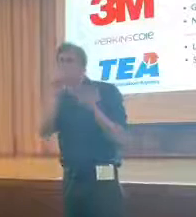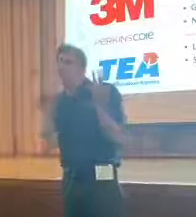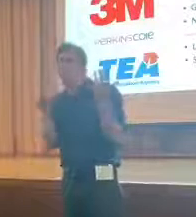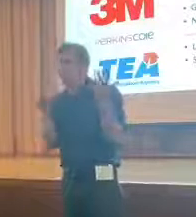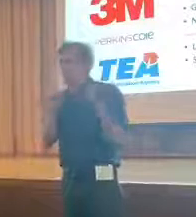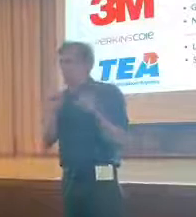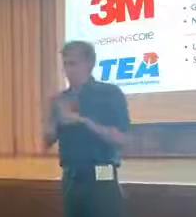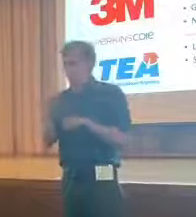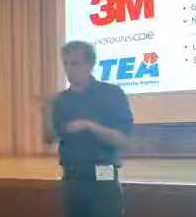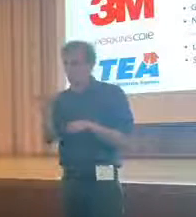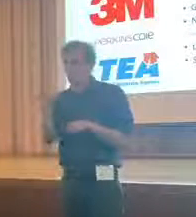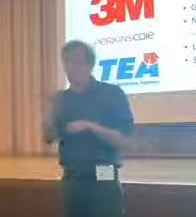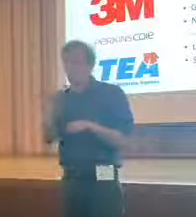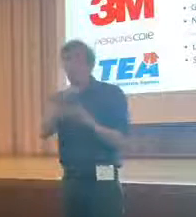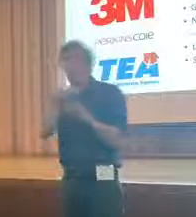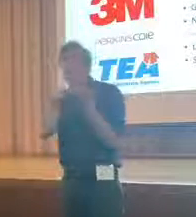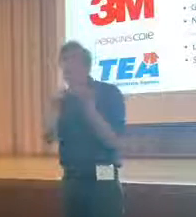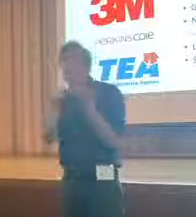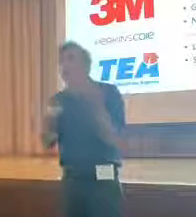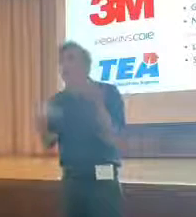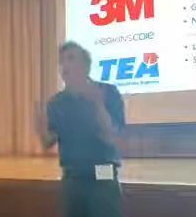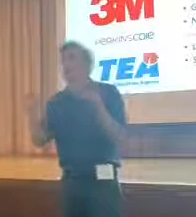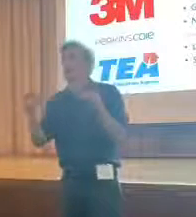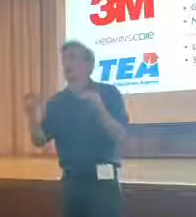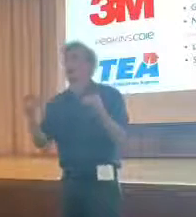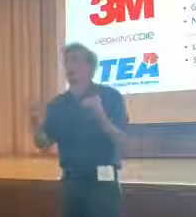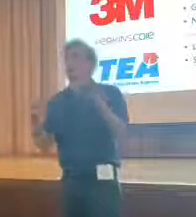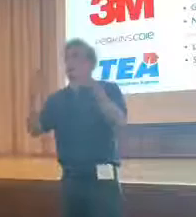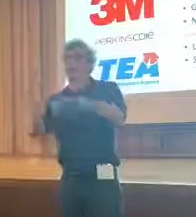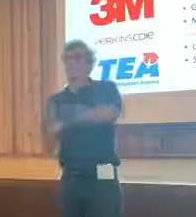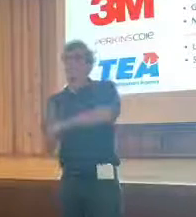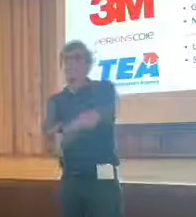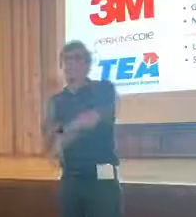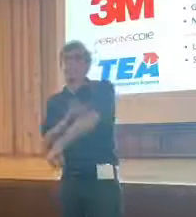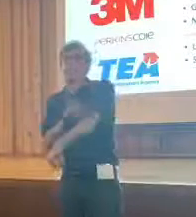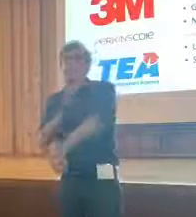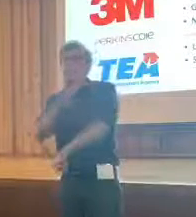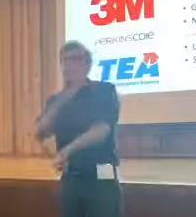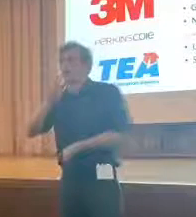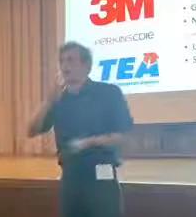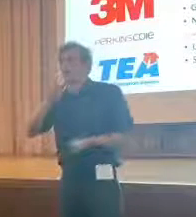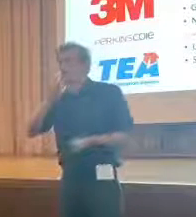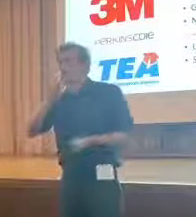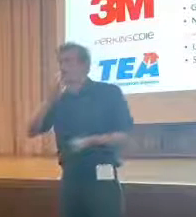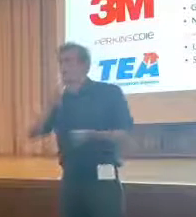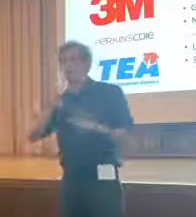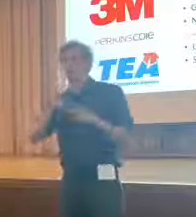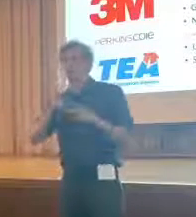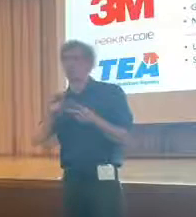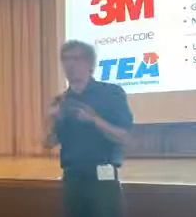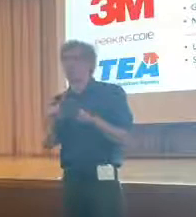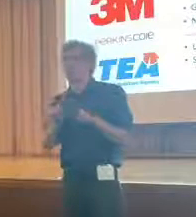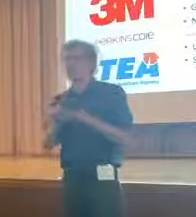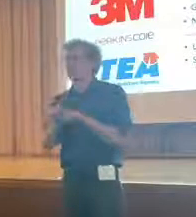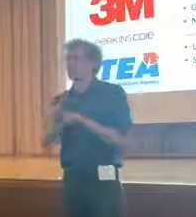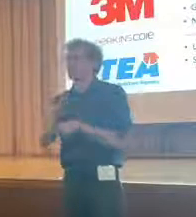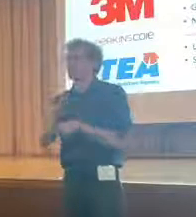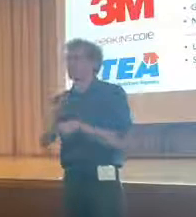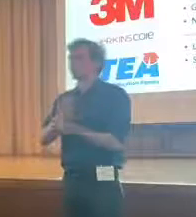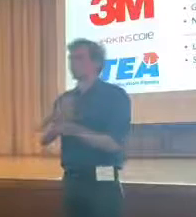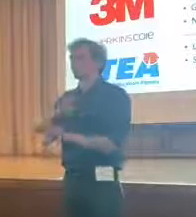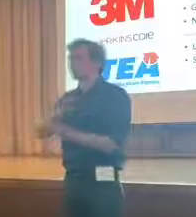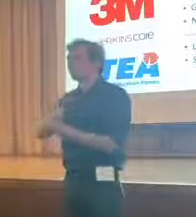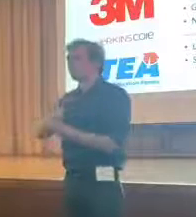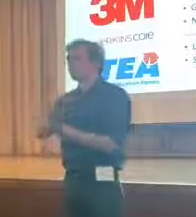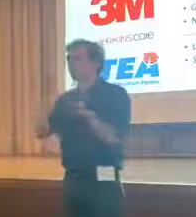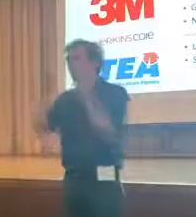their websites better. And we work in education. We have worked on software. We've